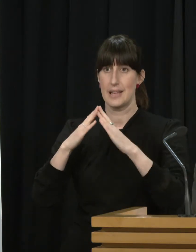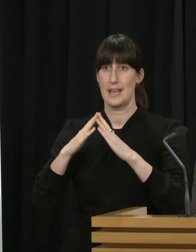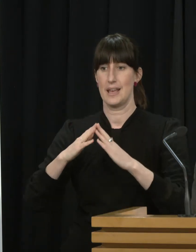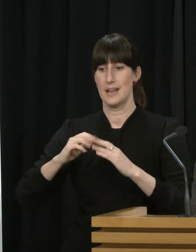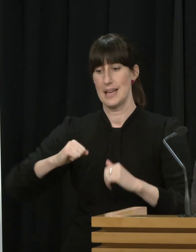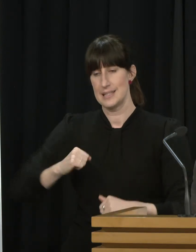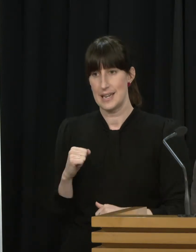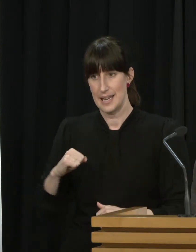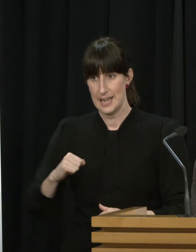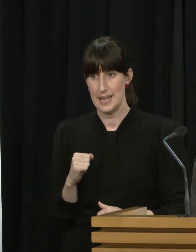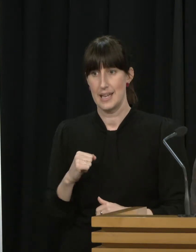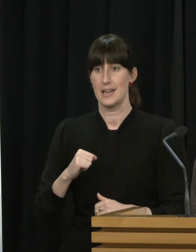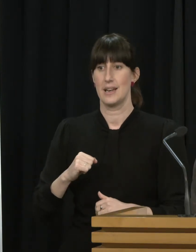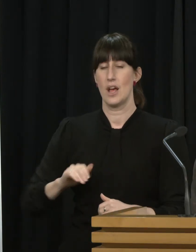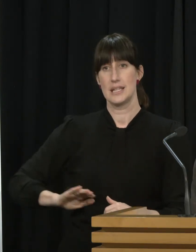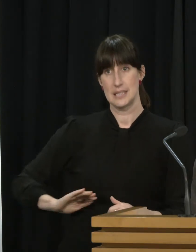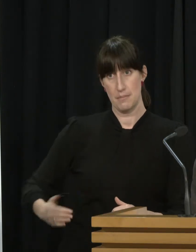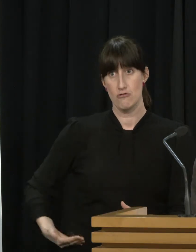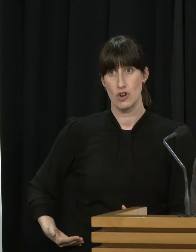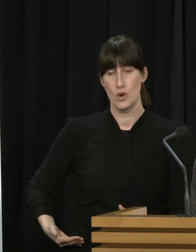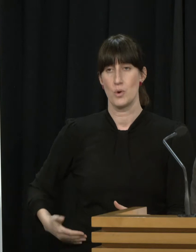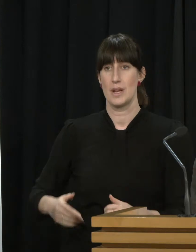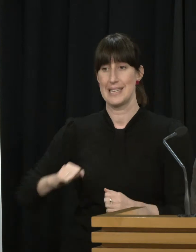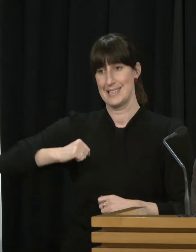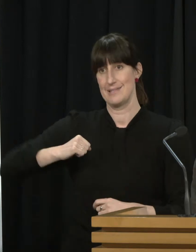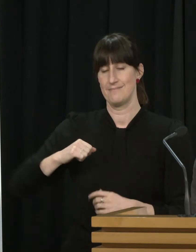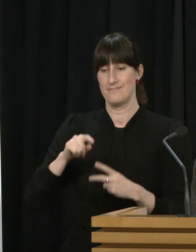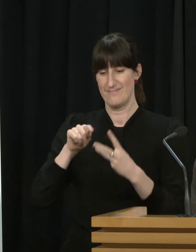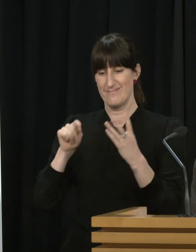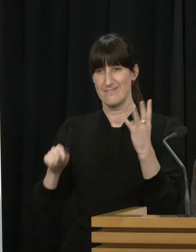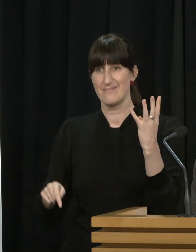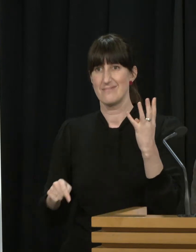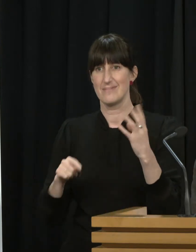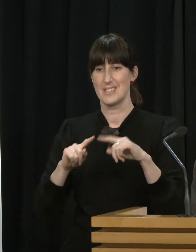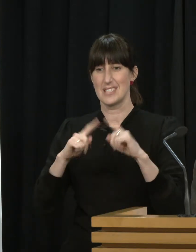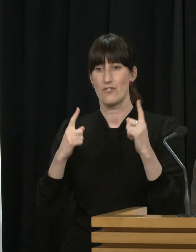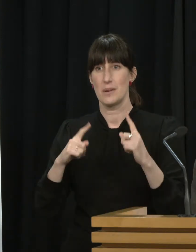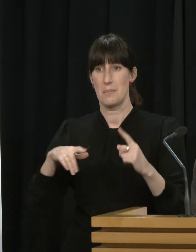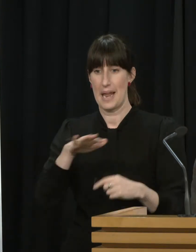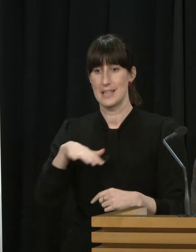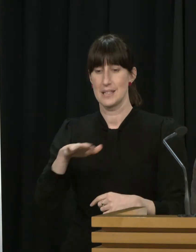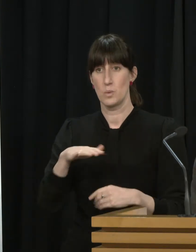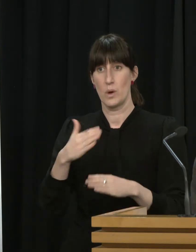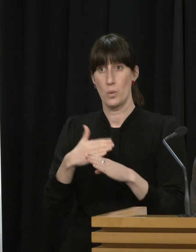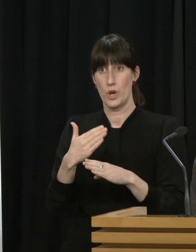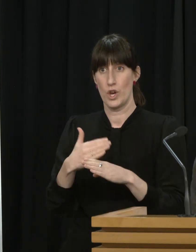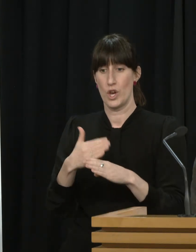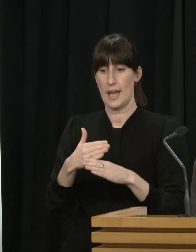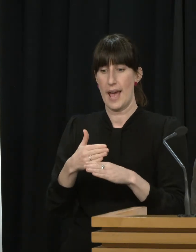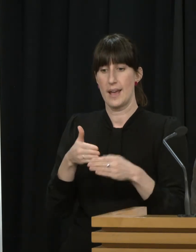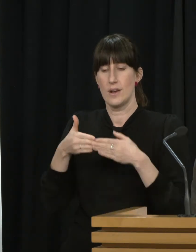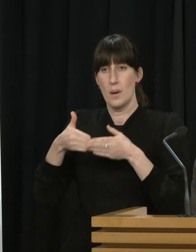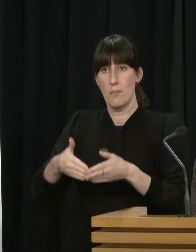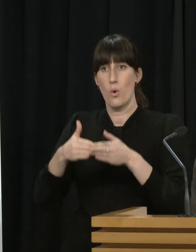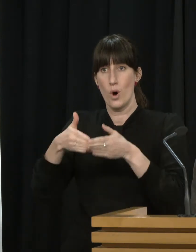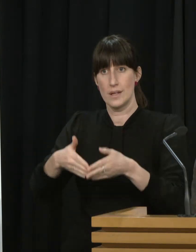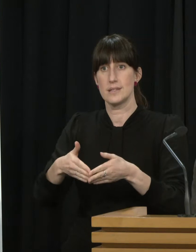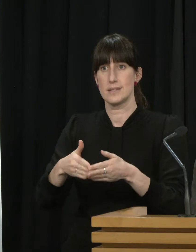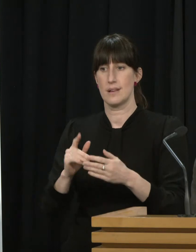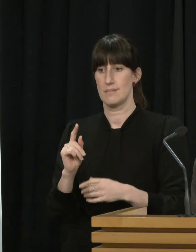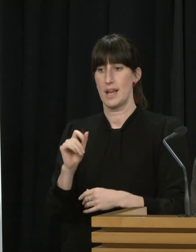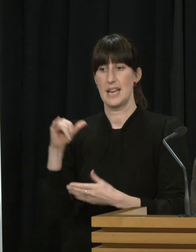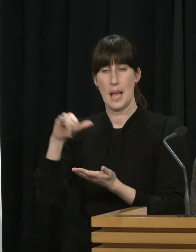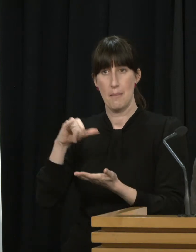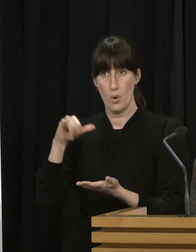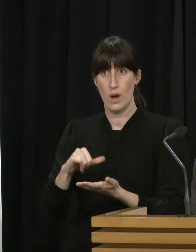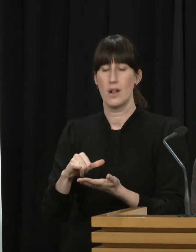workers who are on a 7-day testing cycle at these locations can begin saliva testing from today. This will be expanded over August